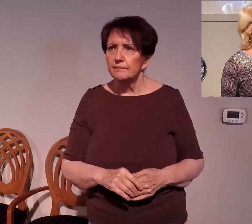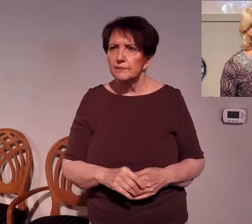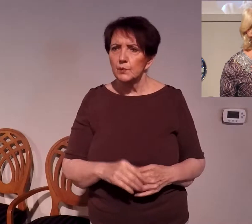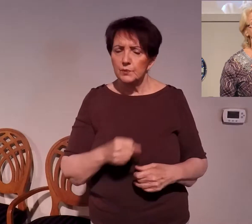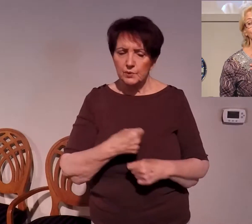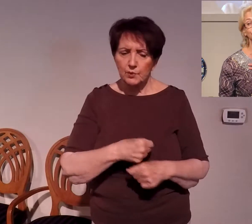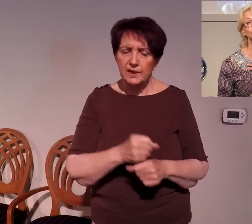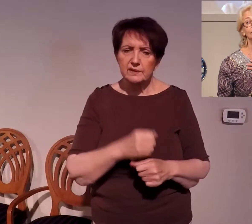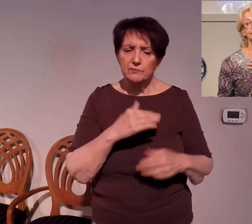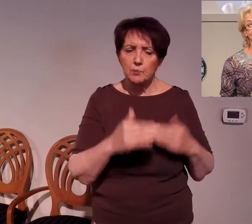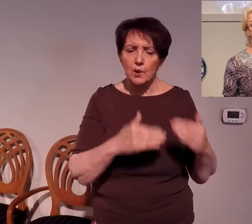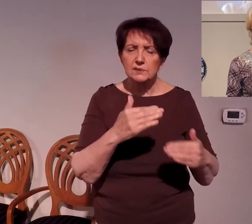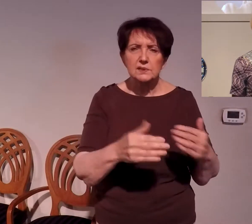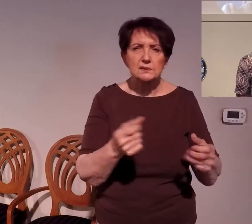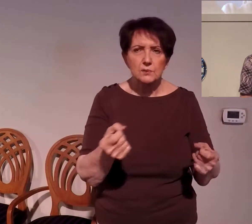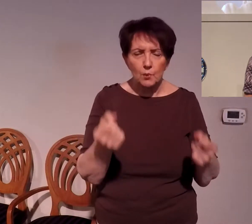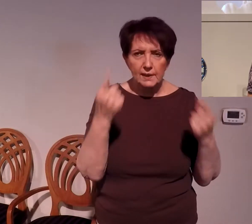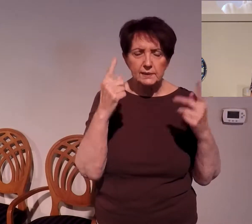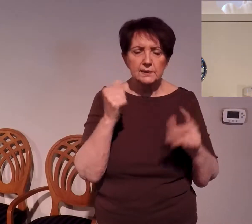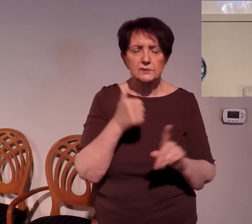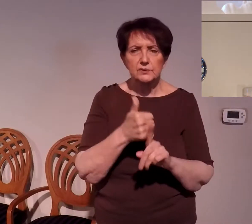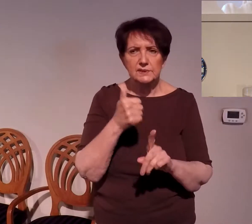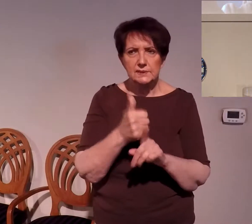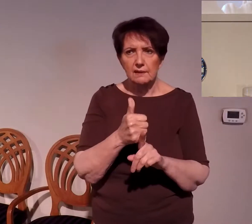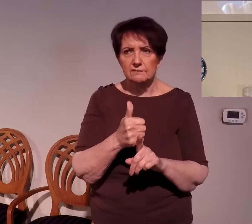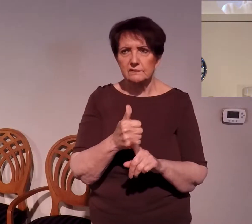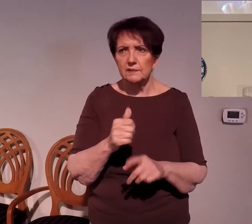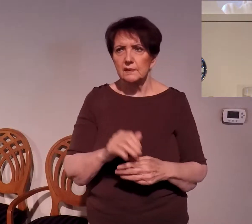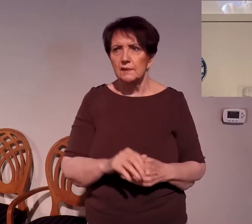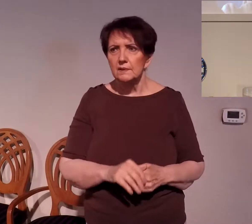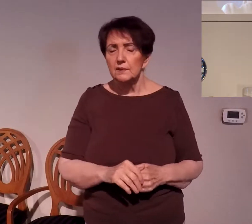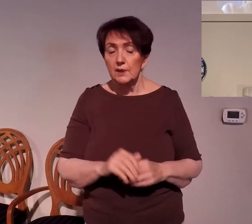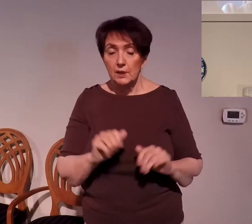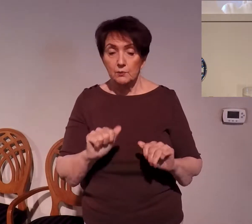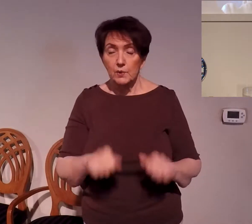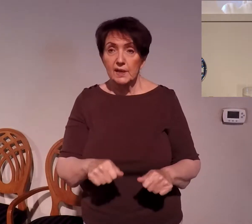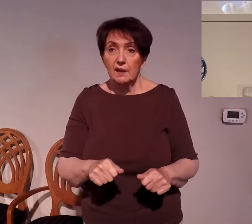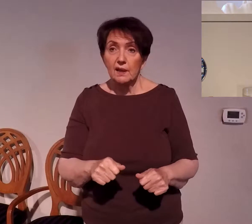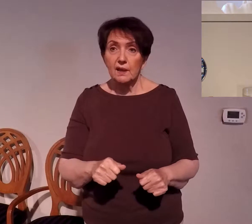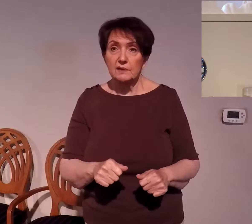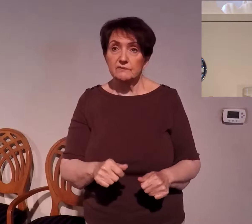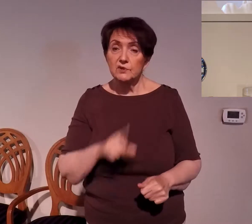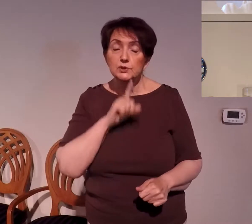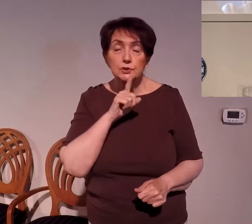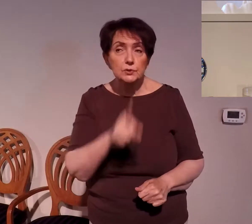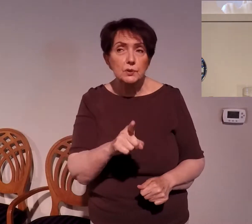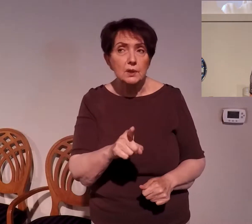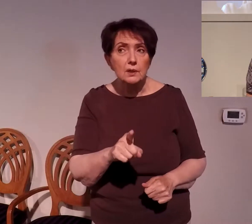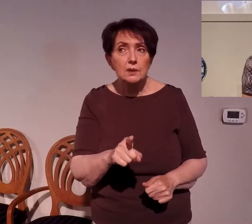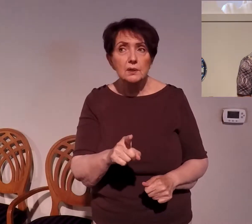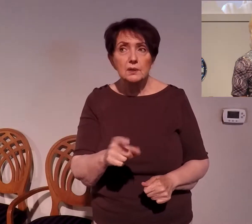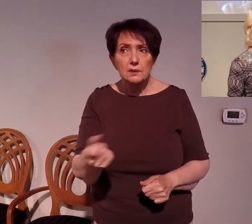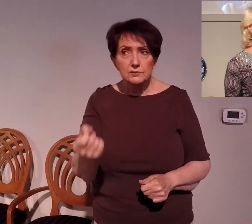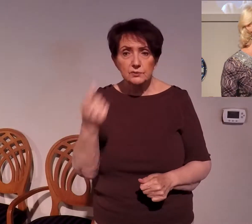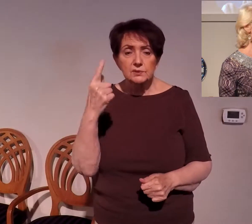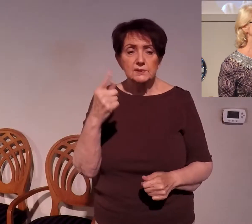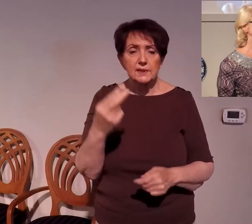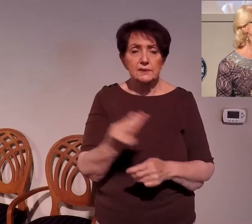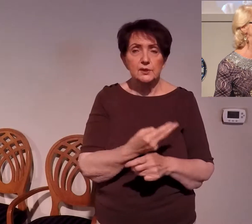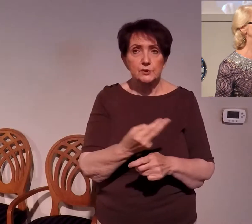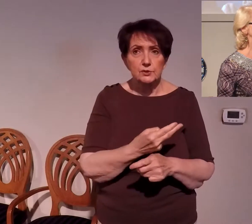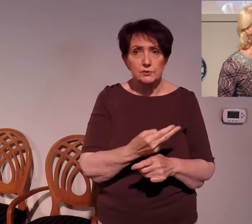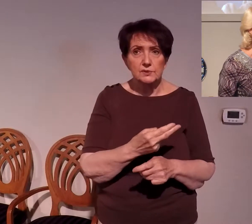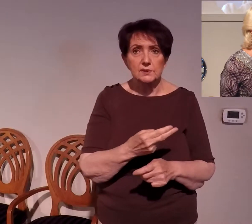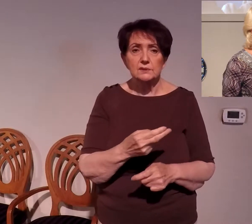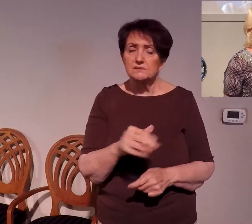process awakening to itself. And we can, in fact, understand and use it, just like